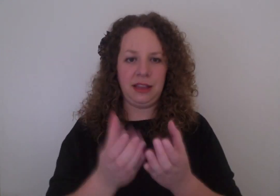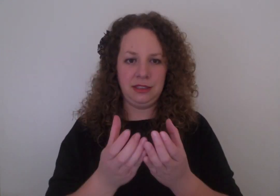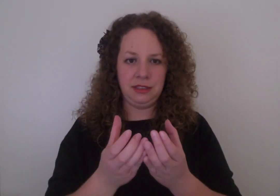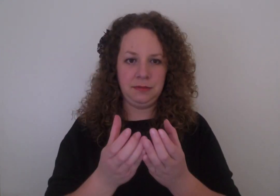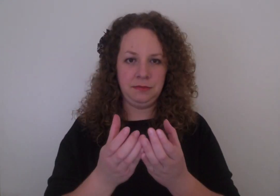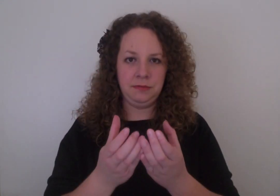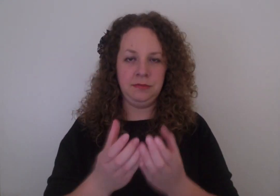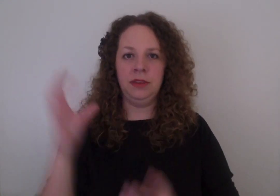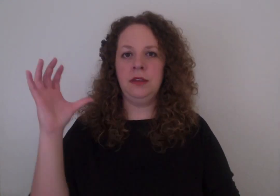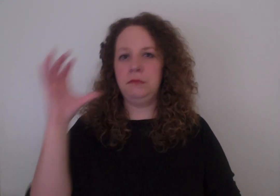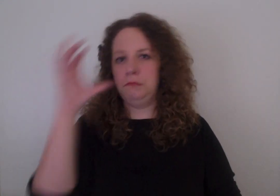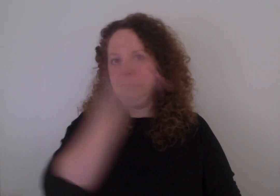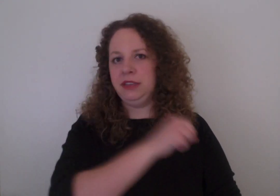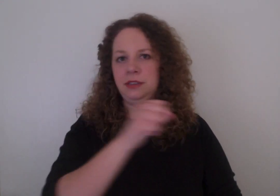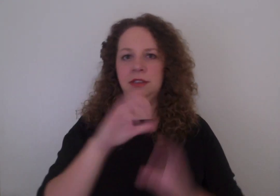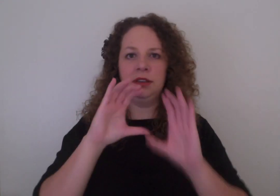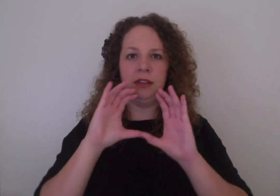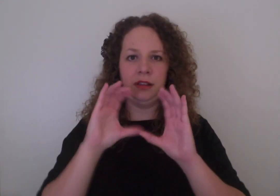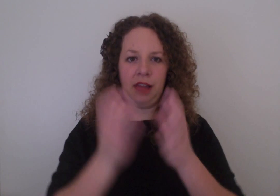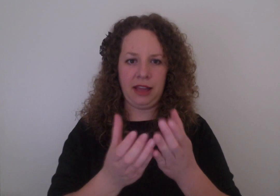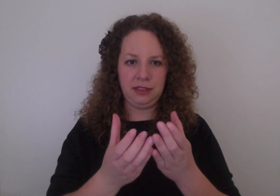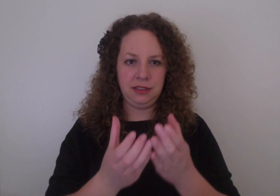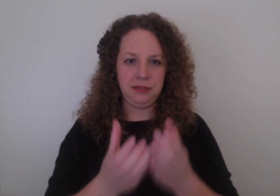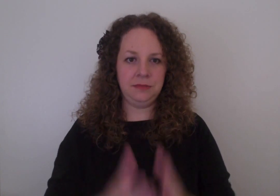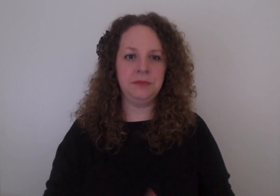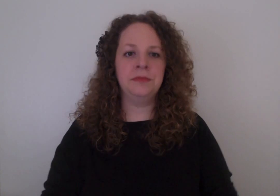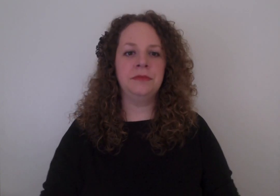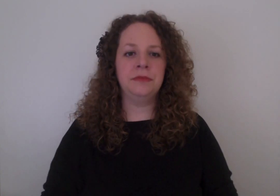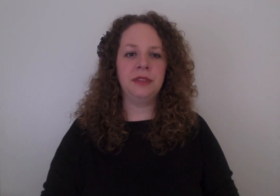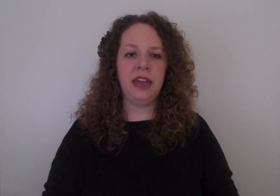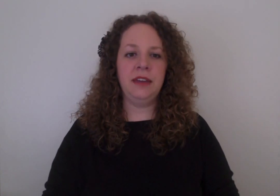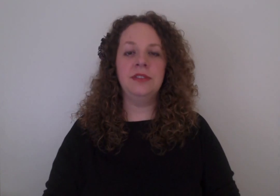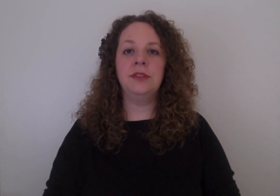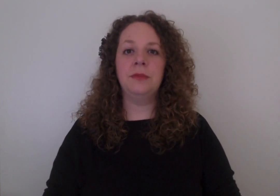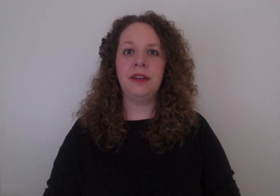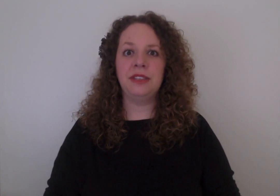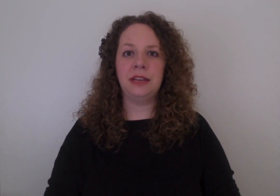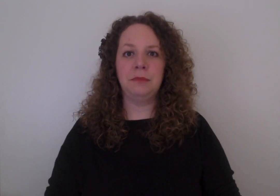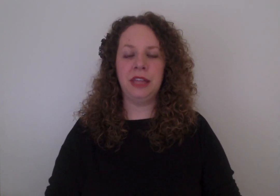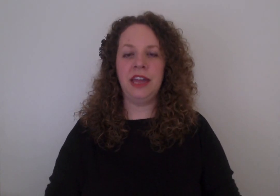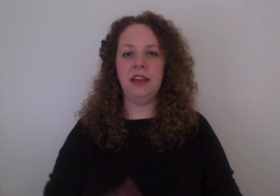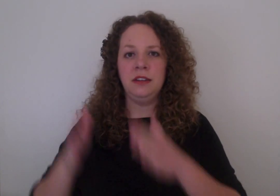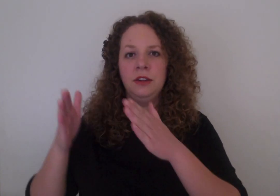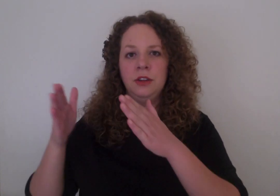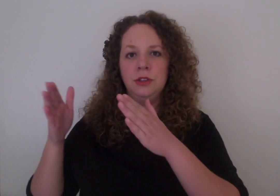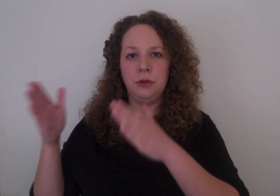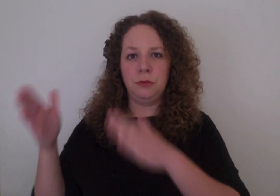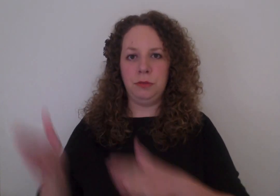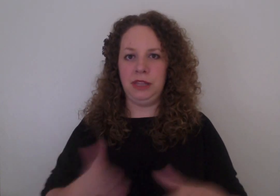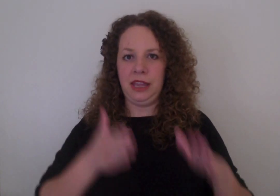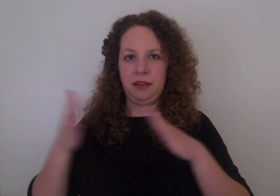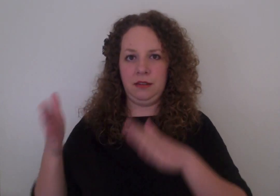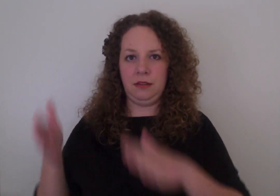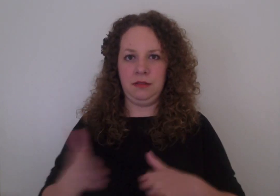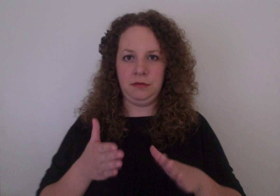class. Missed class. Okay, then we have the sign plan. So plan.